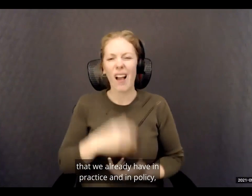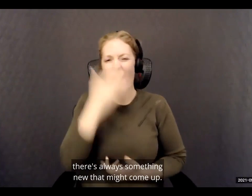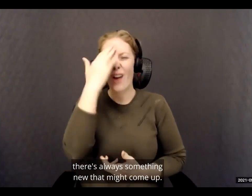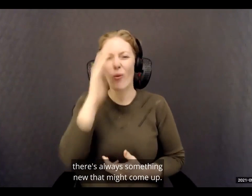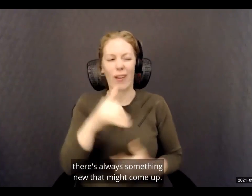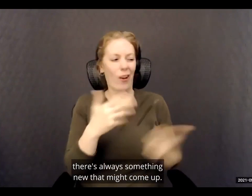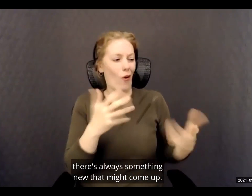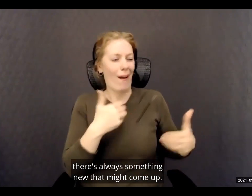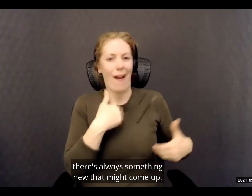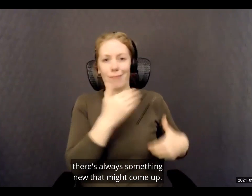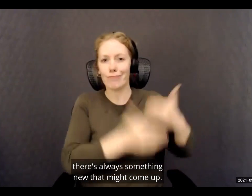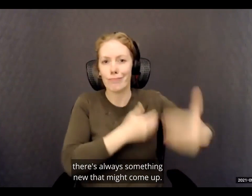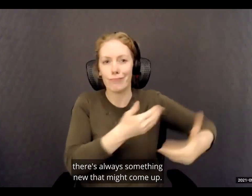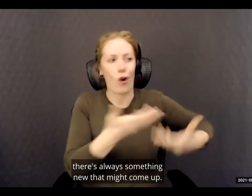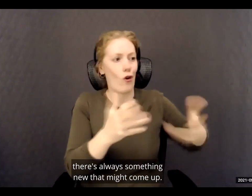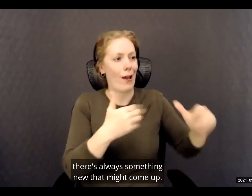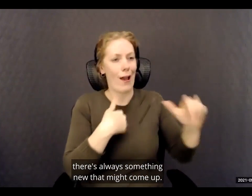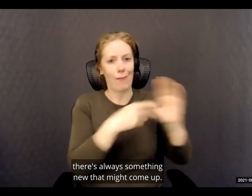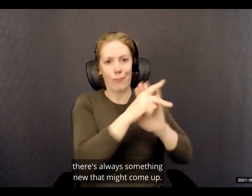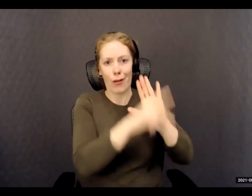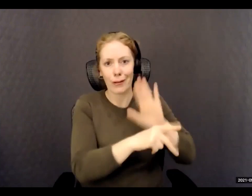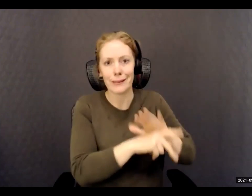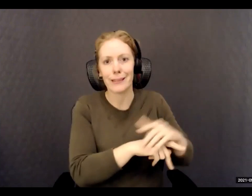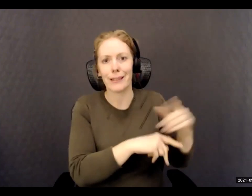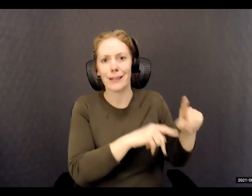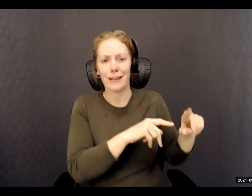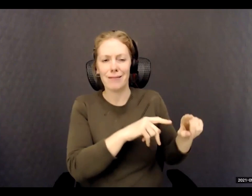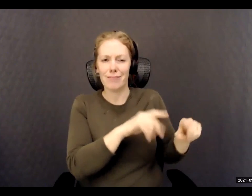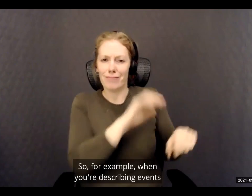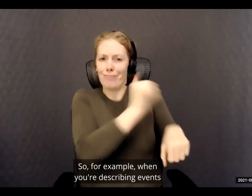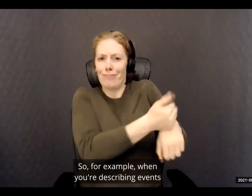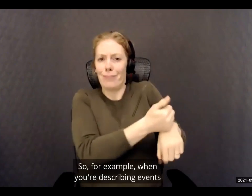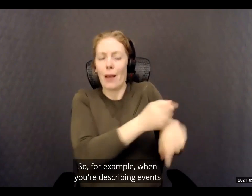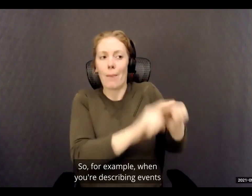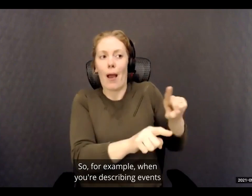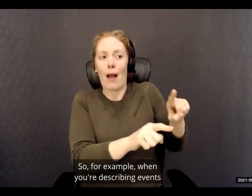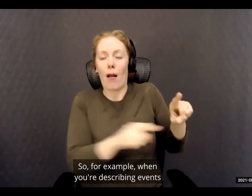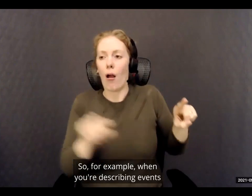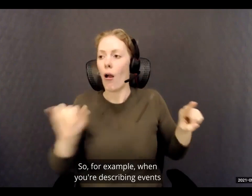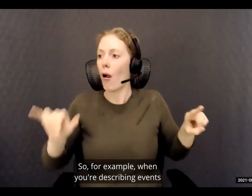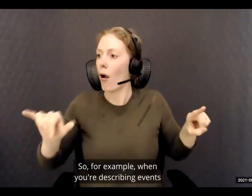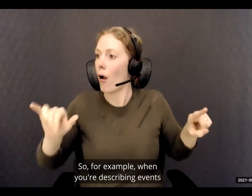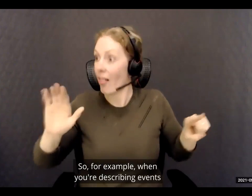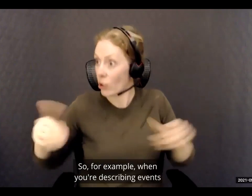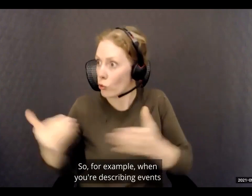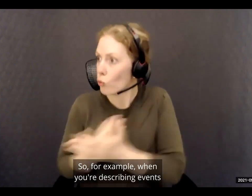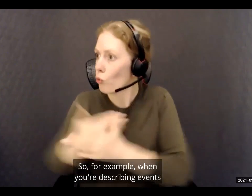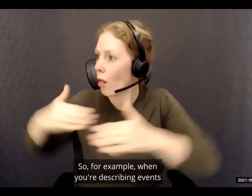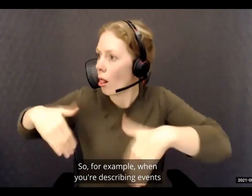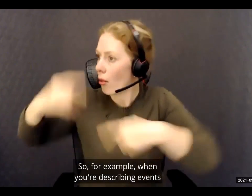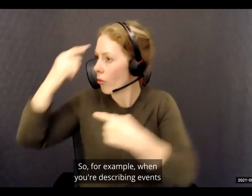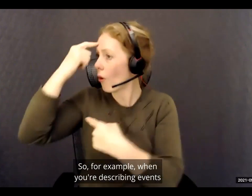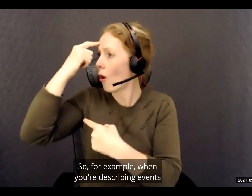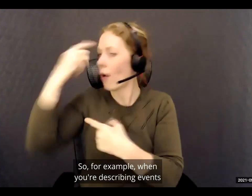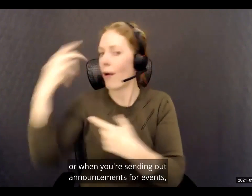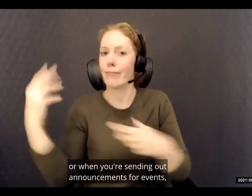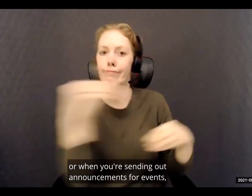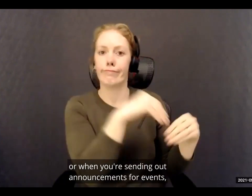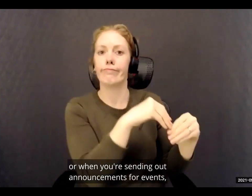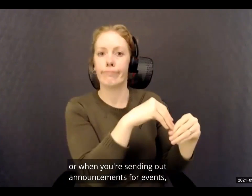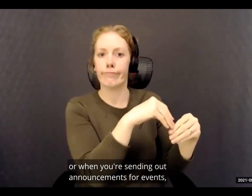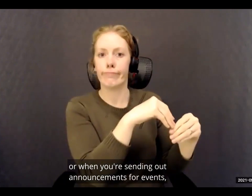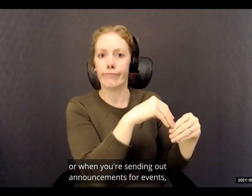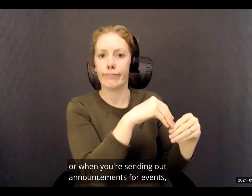policy, there's always something new that might come up. So for example, when you're describing events